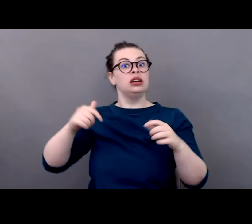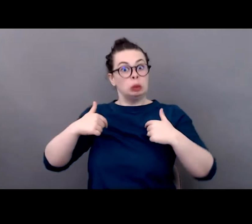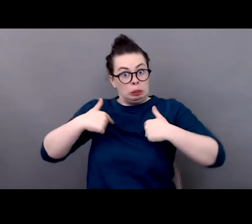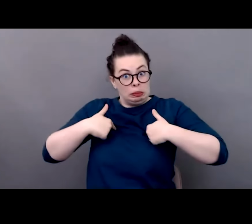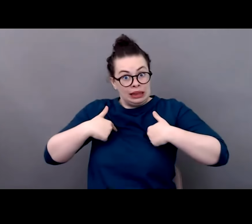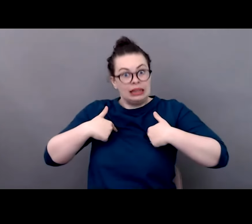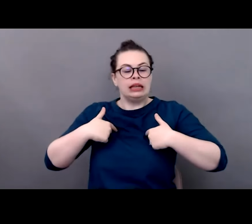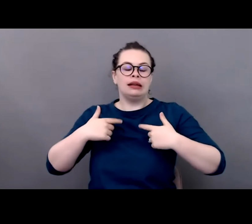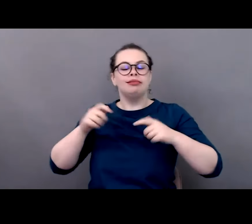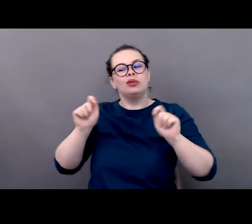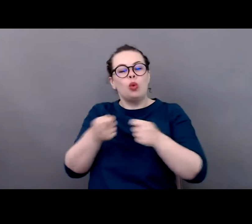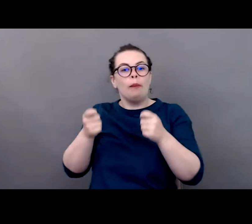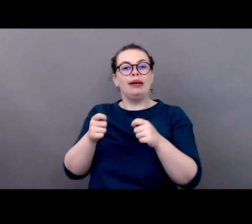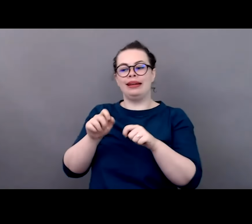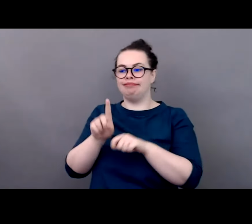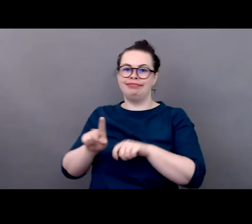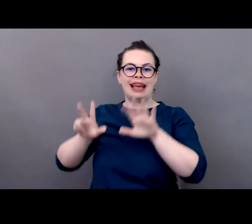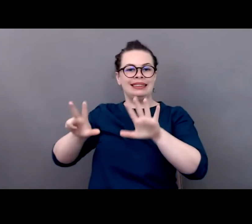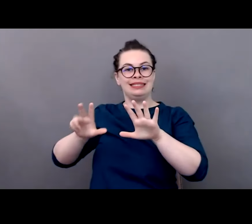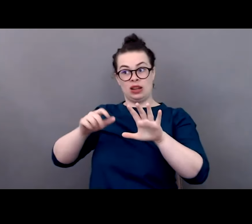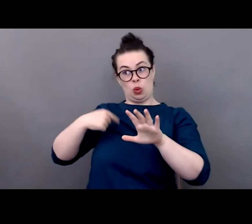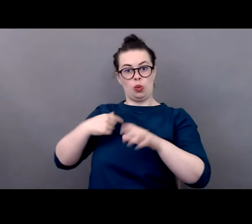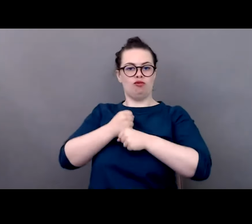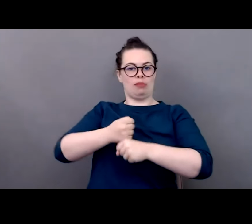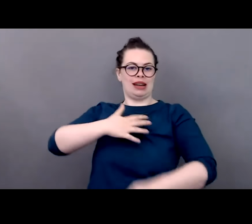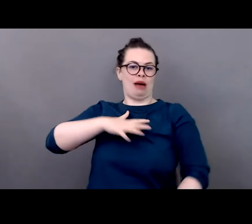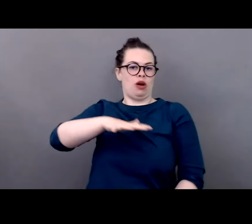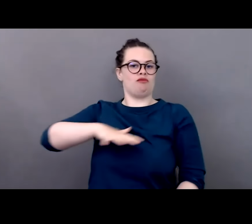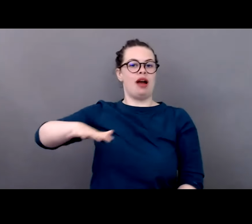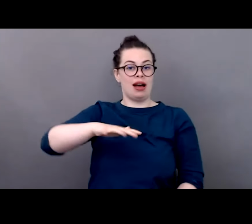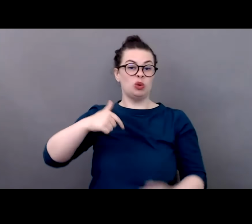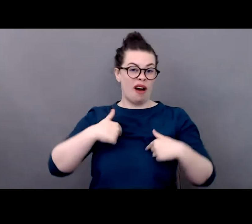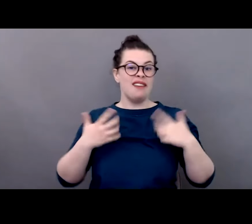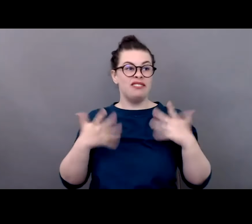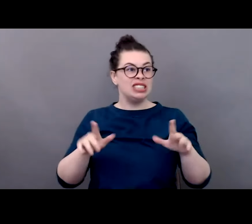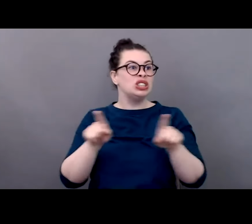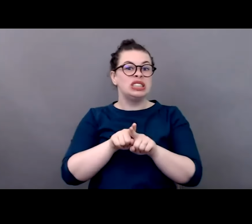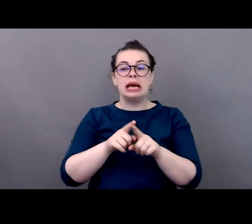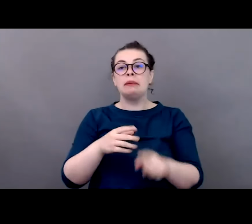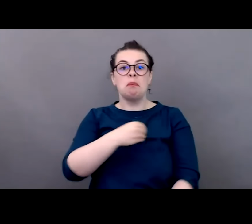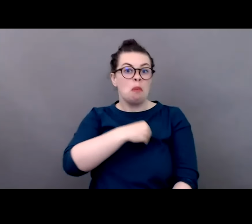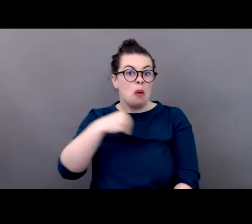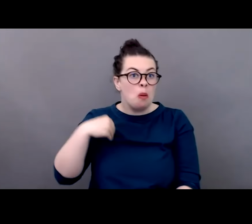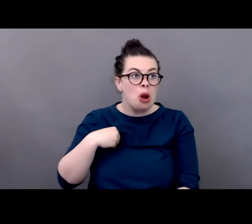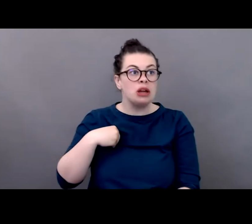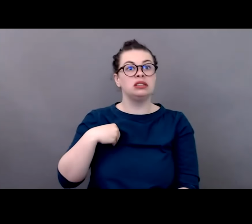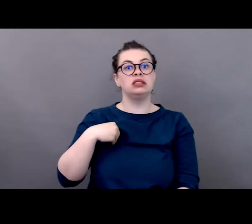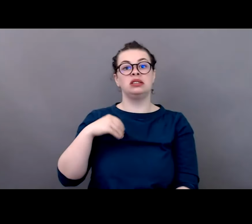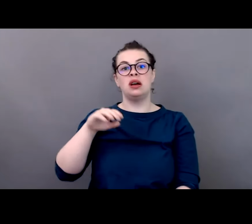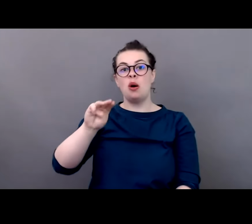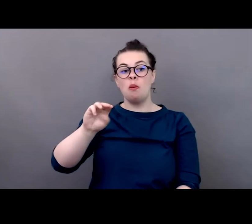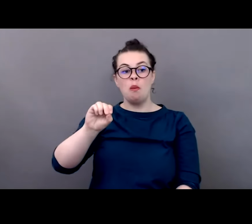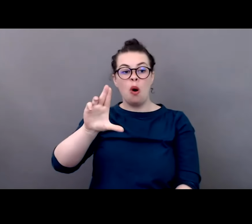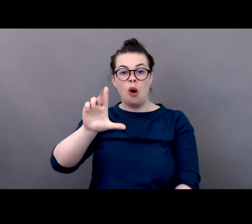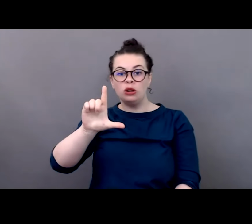for Moldova, Armenia, Latvia, Ukraine, Poland, Slovenia. Recently, a few months ago, we